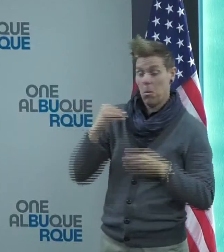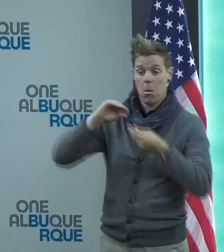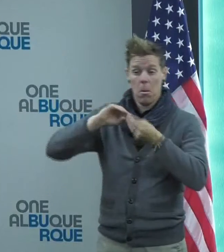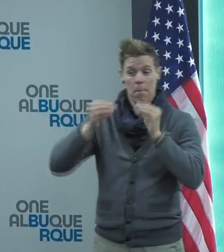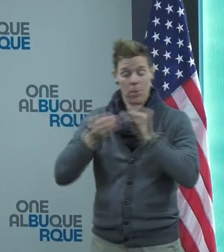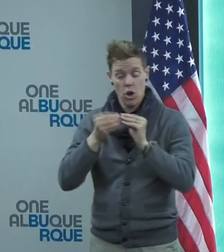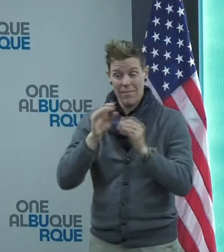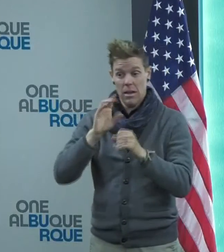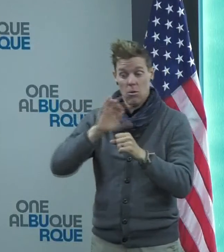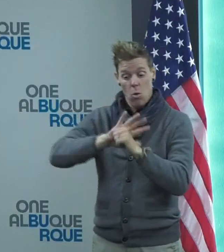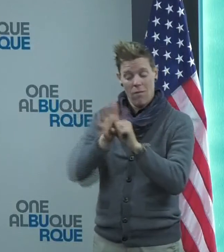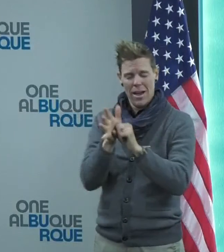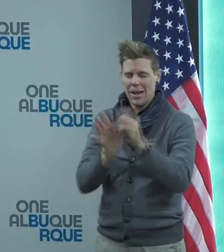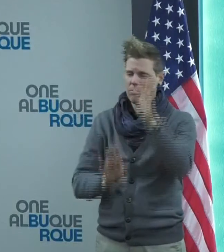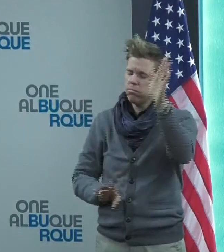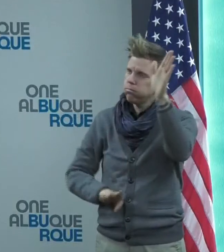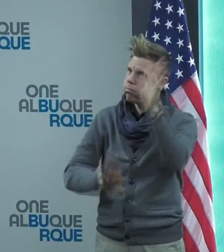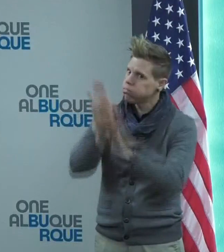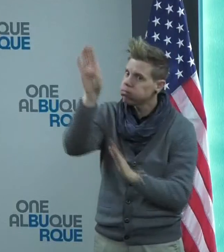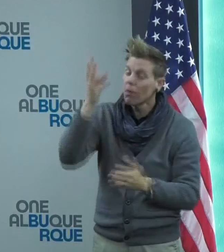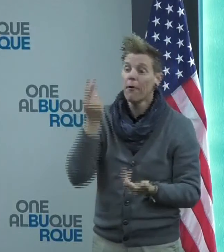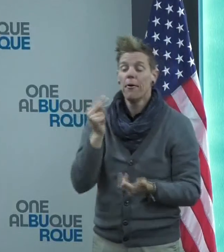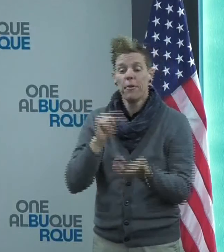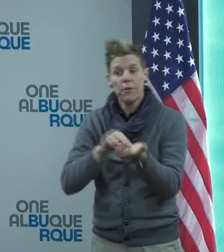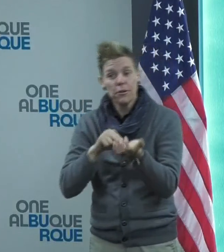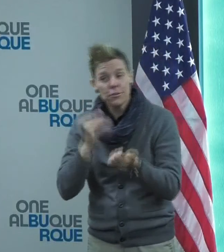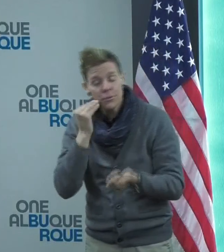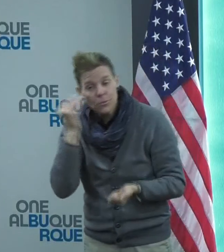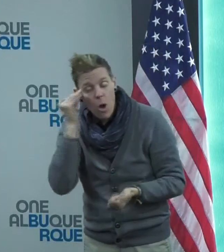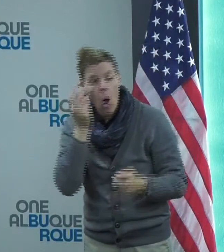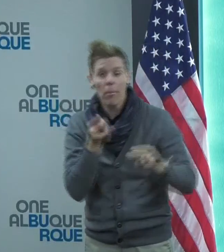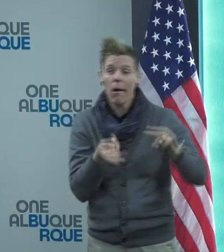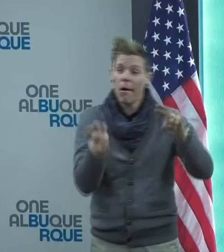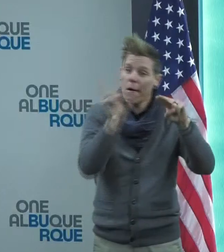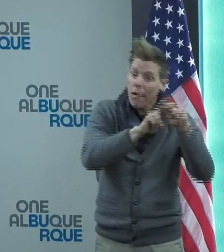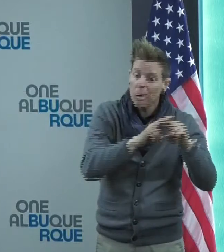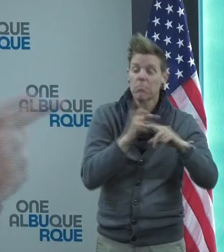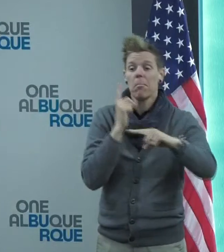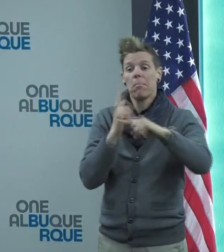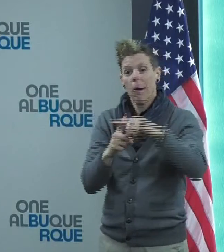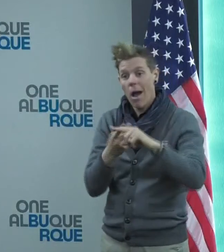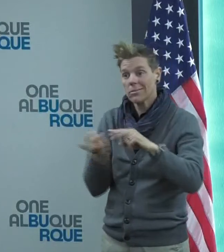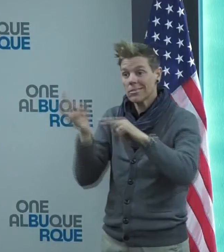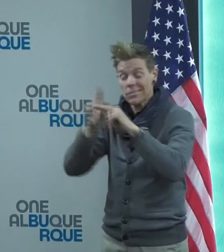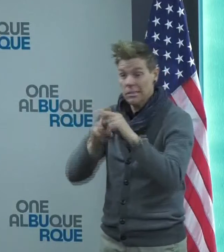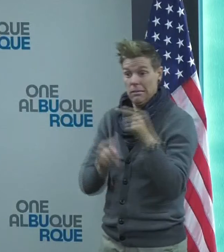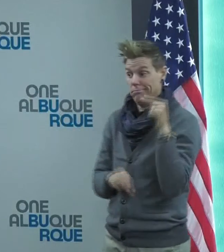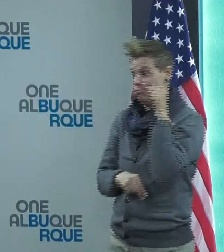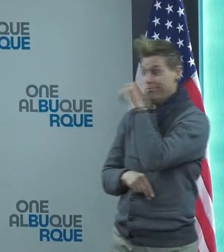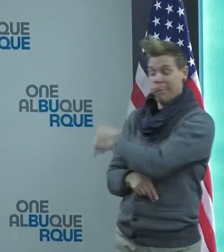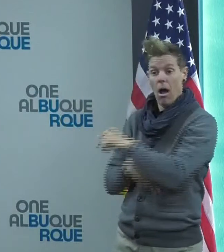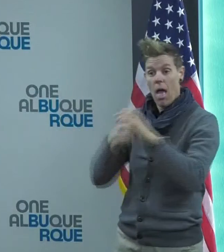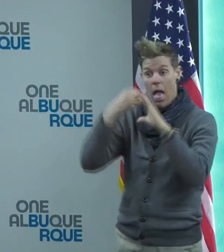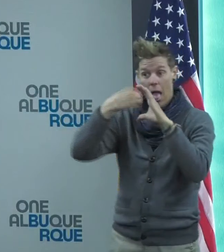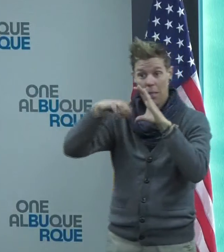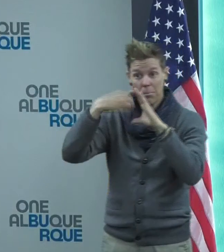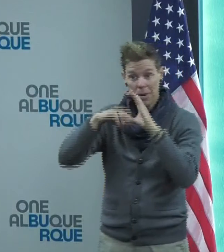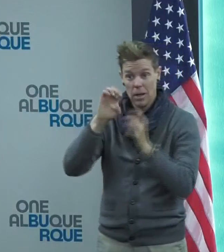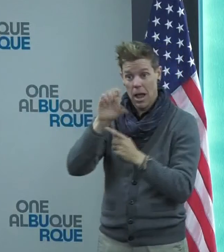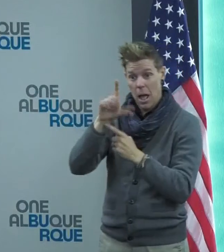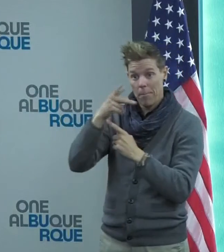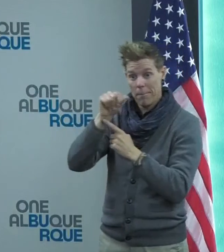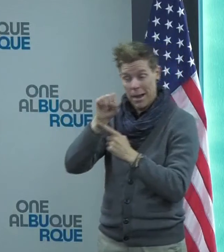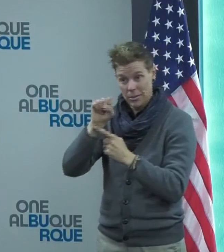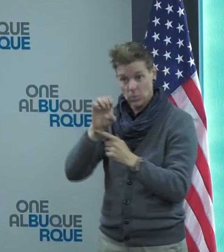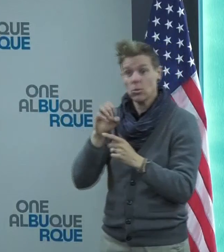things like nursing homes and so forth. We are now seeing in El Paso what Albuquerque could look like in the next few